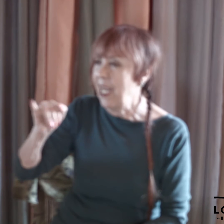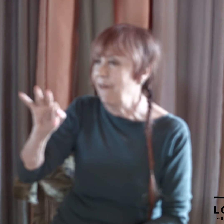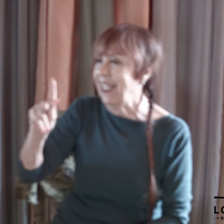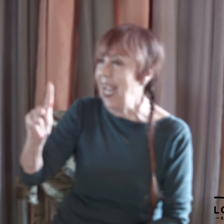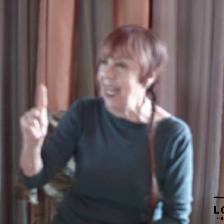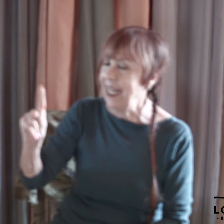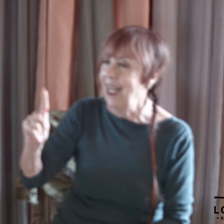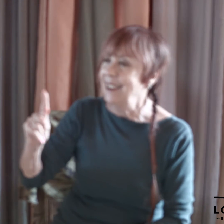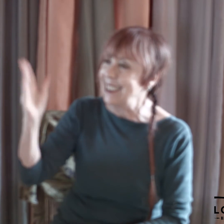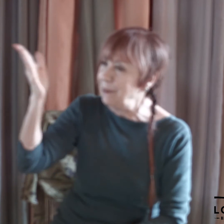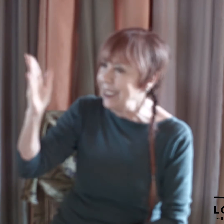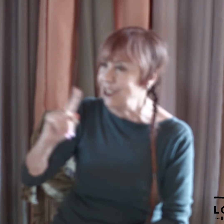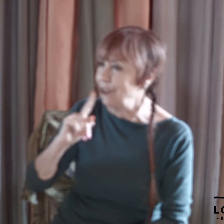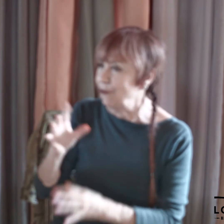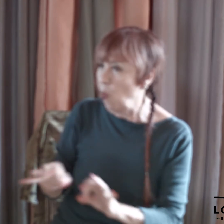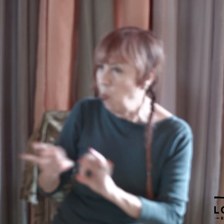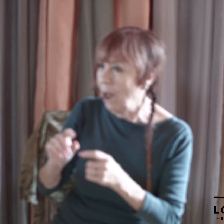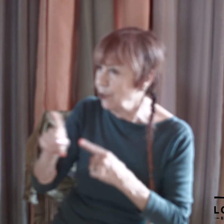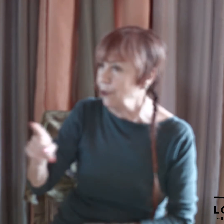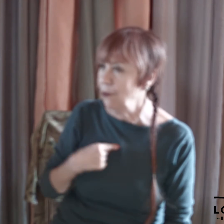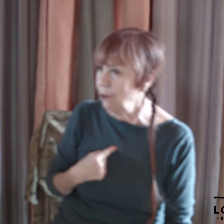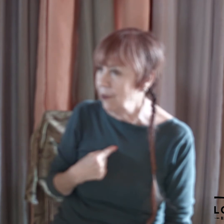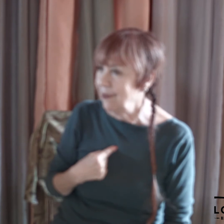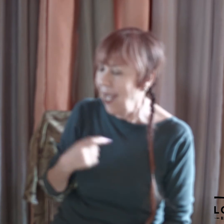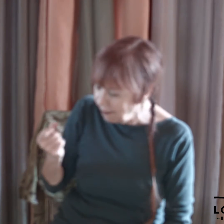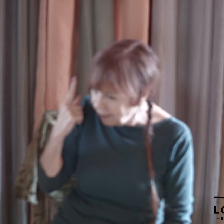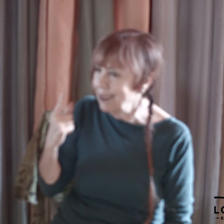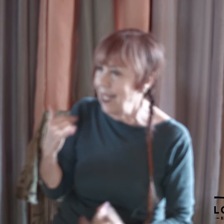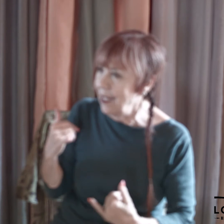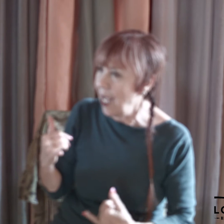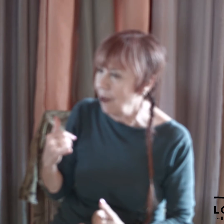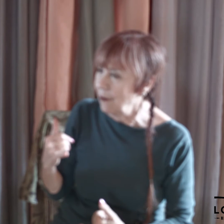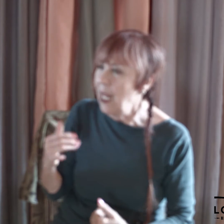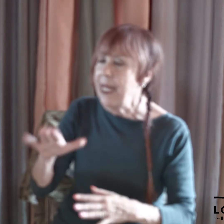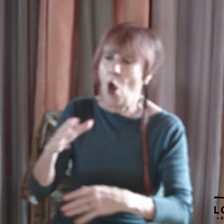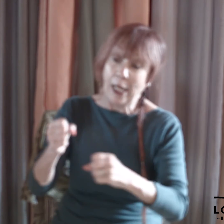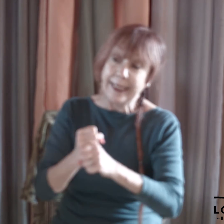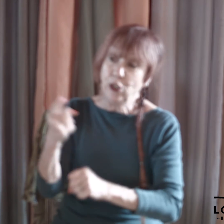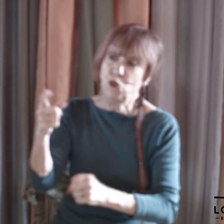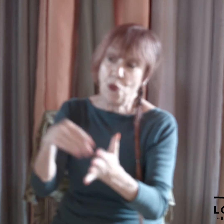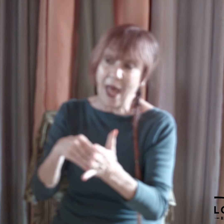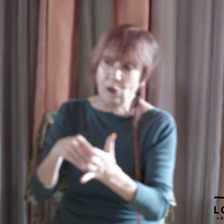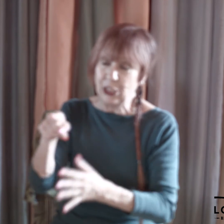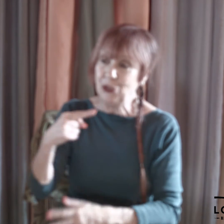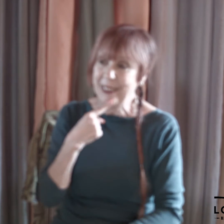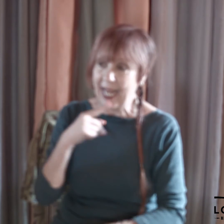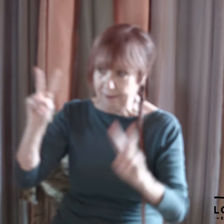to you. For those very reasons. And in 2000, you said something which I'd like to repeat